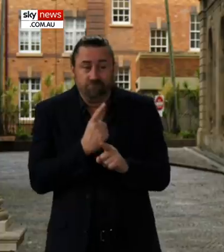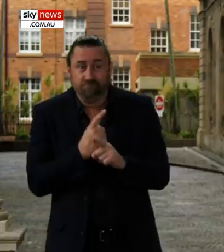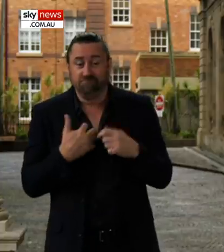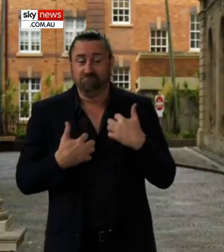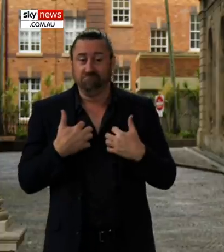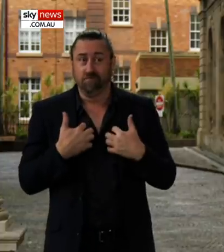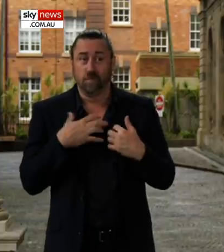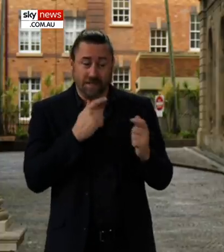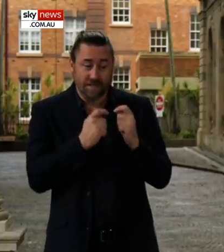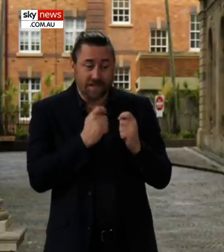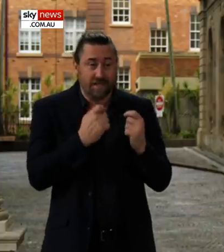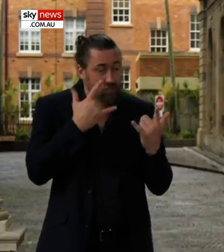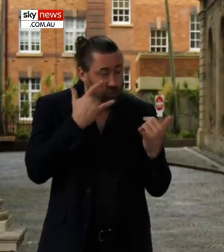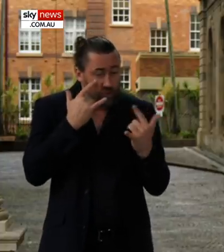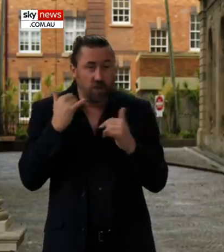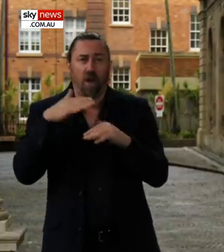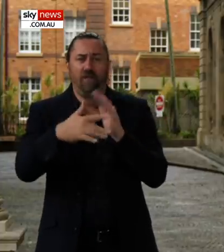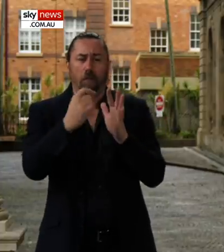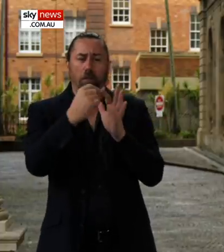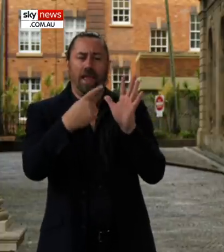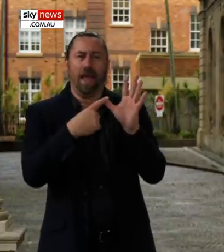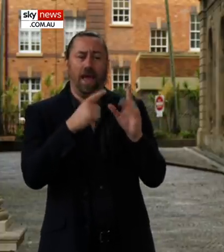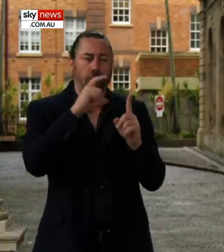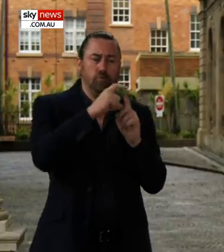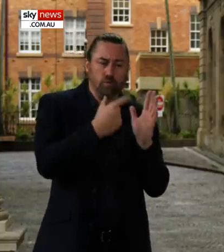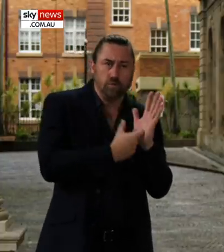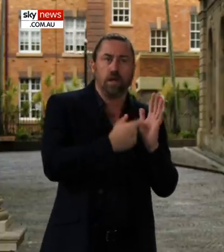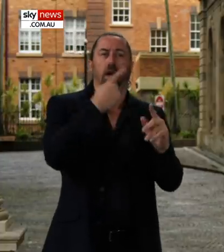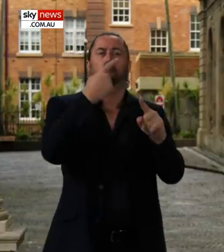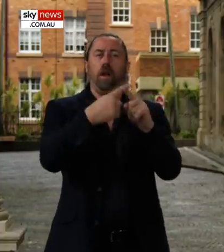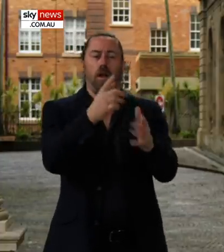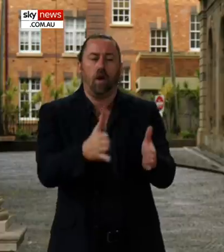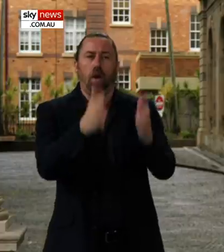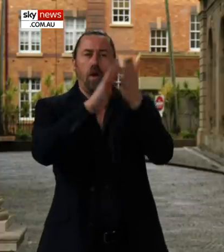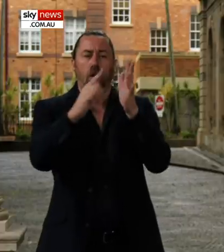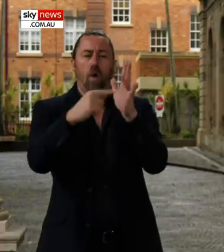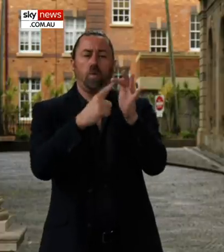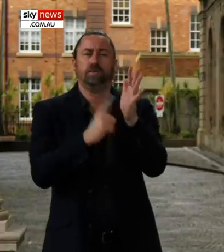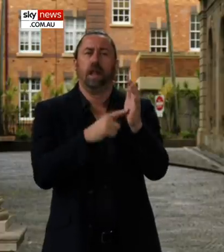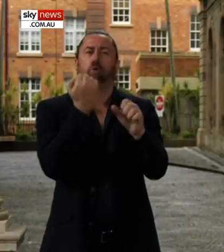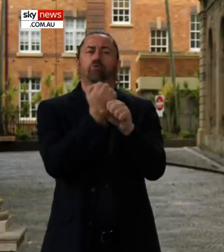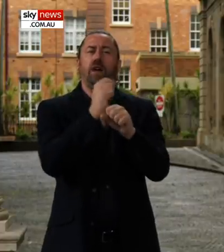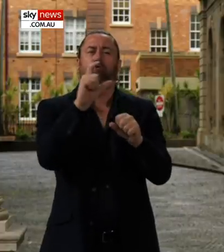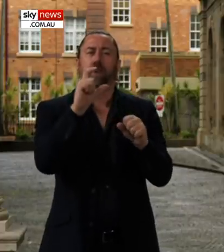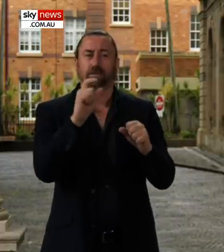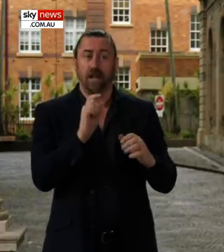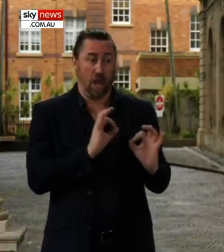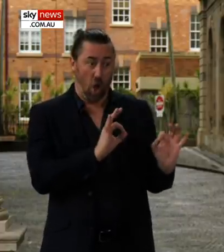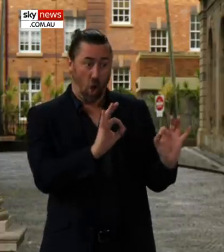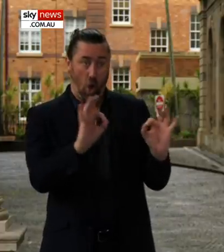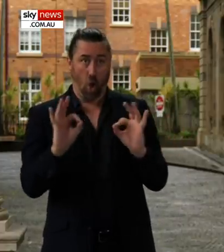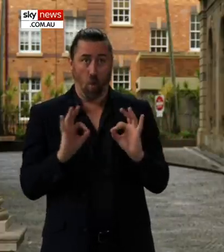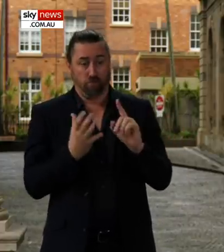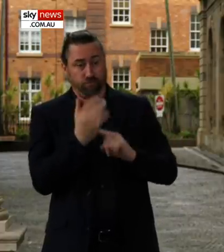we have done so far in relation to the PA and the Hotel Grand Chancellor, that all of those results have come back negative so